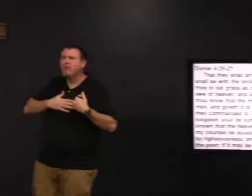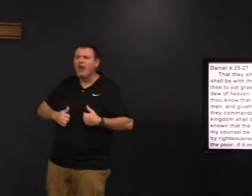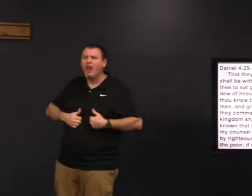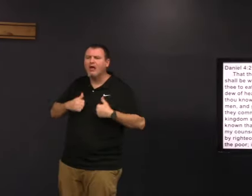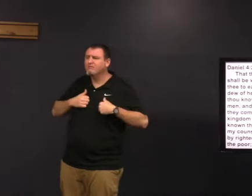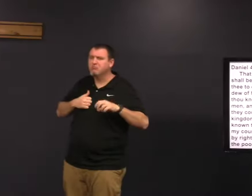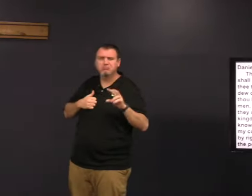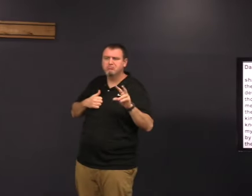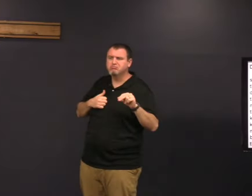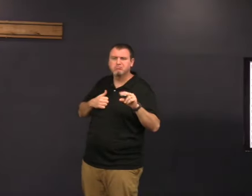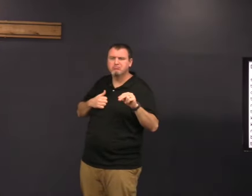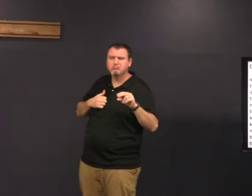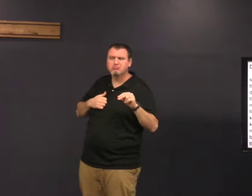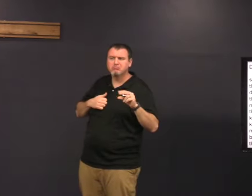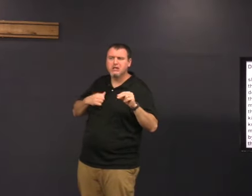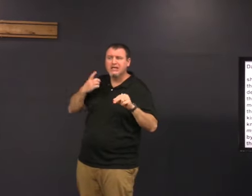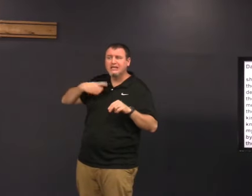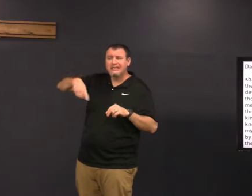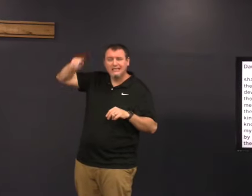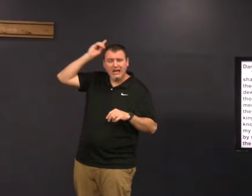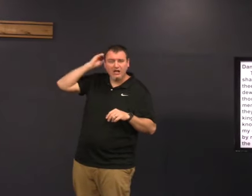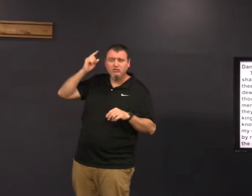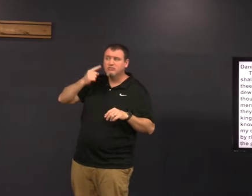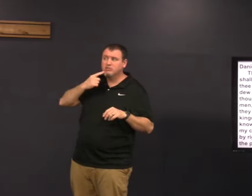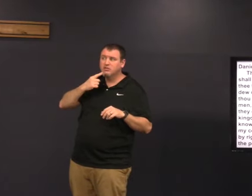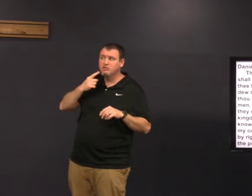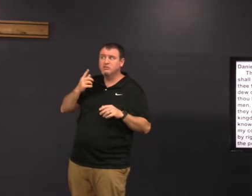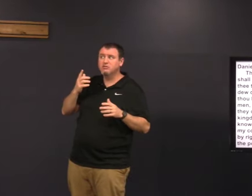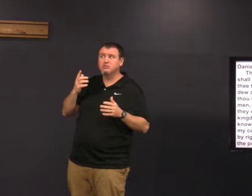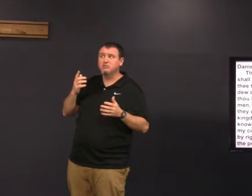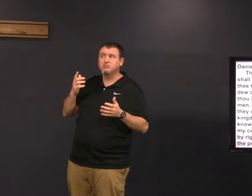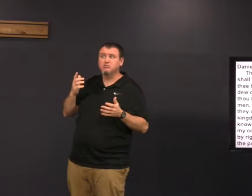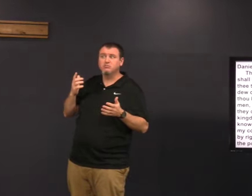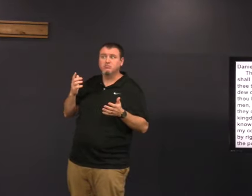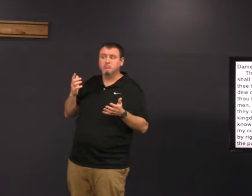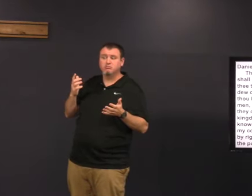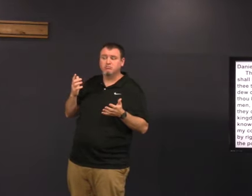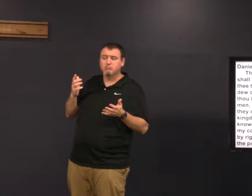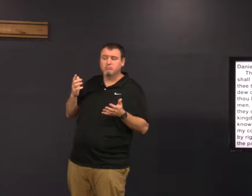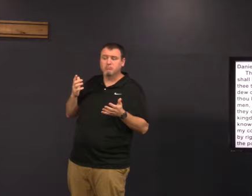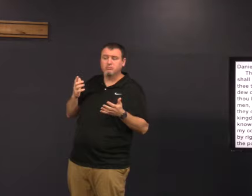Notice, Daniel doesn't say, save my life. He